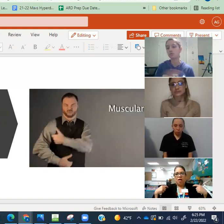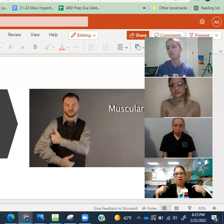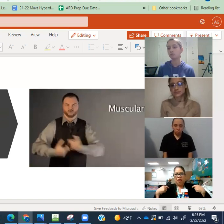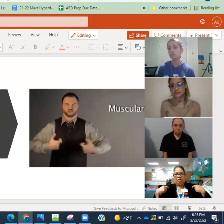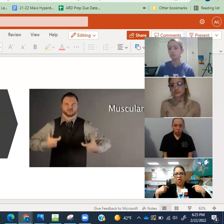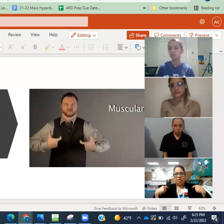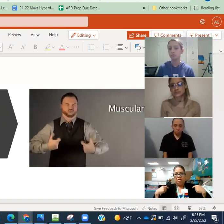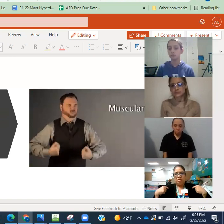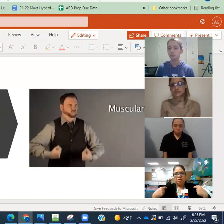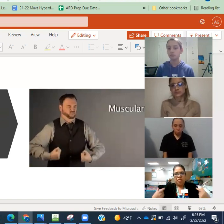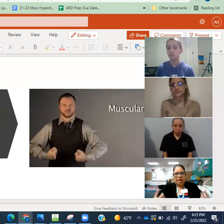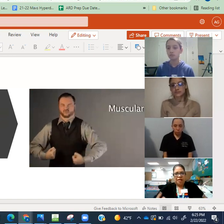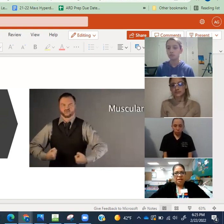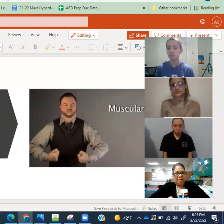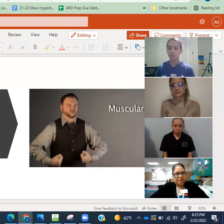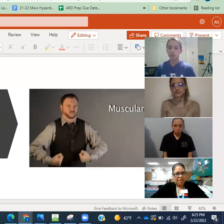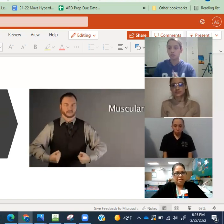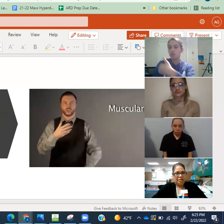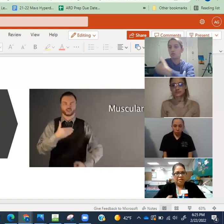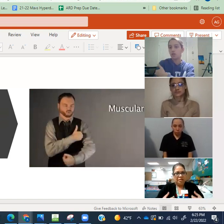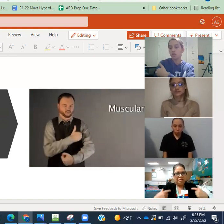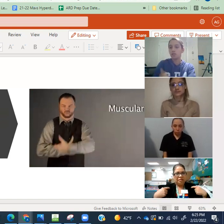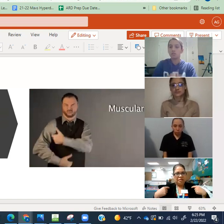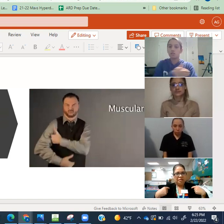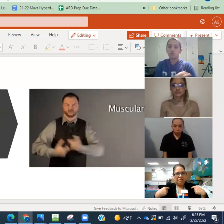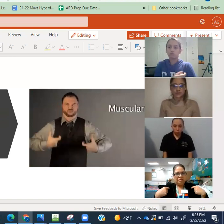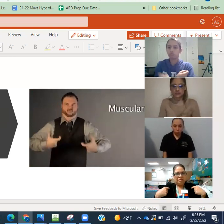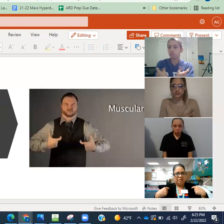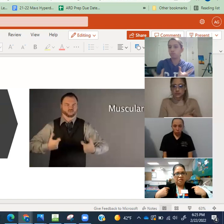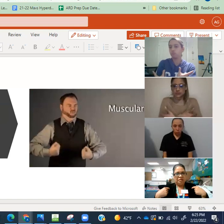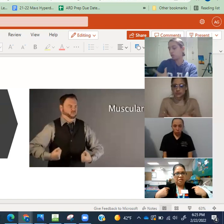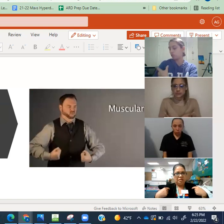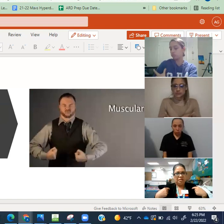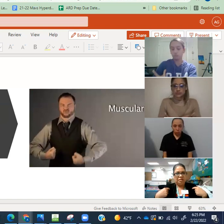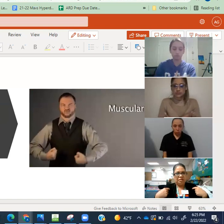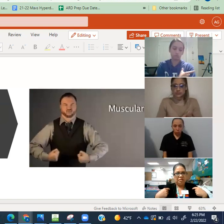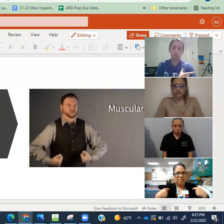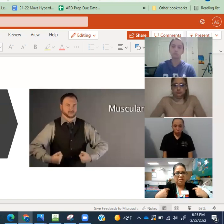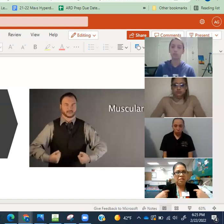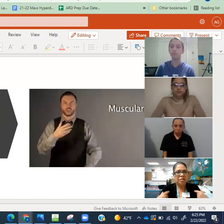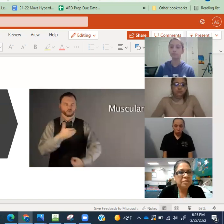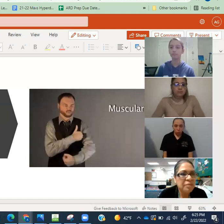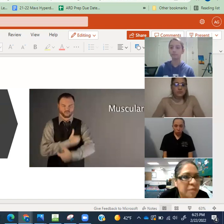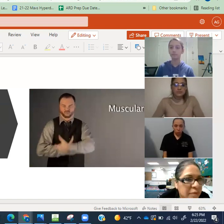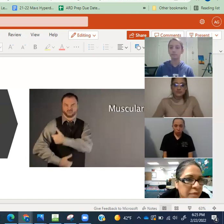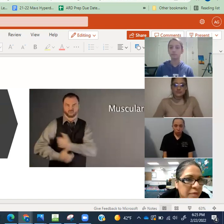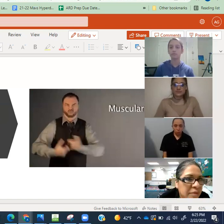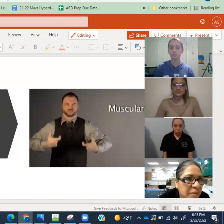muscles. So like this. So this, or yeah.